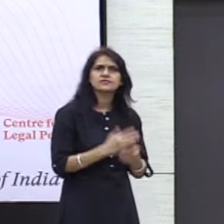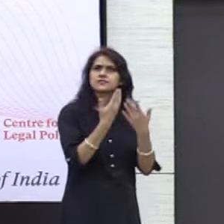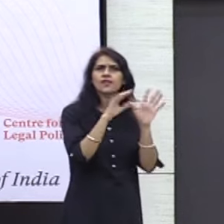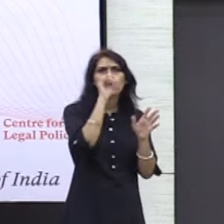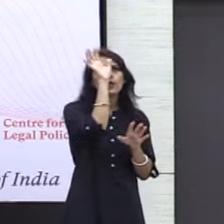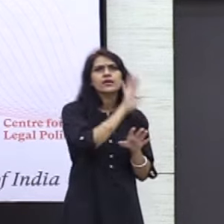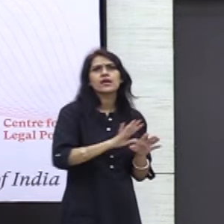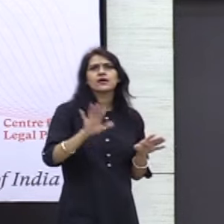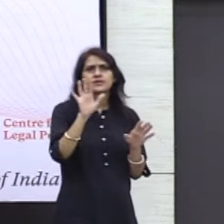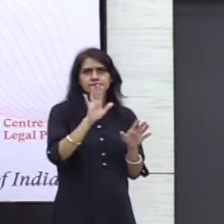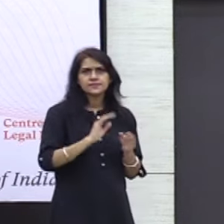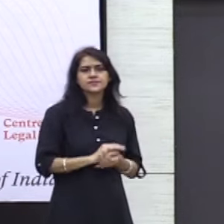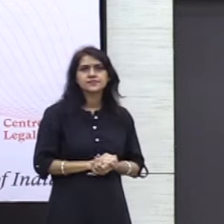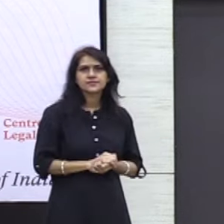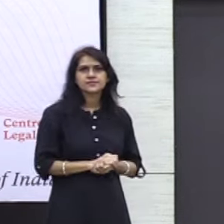India.